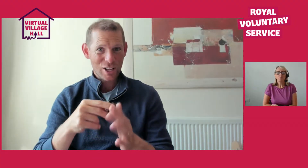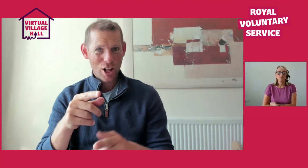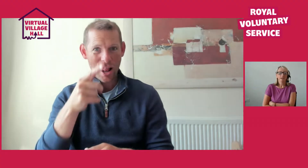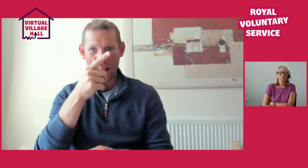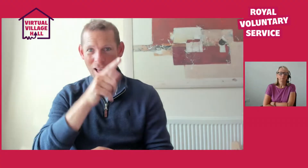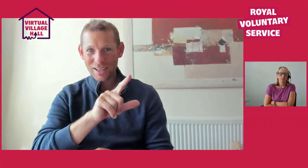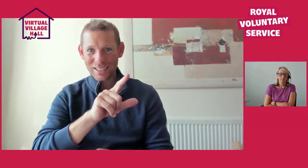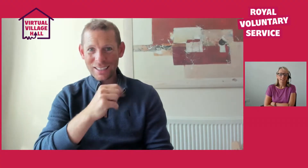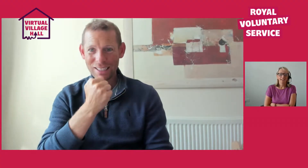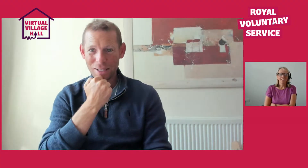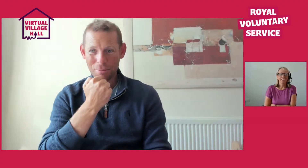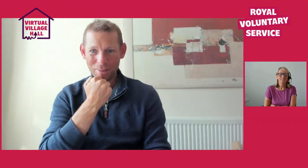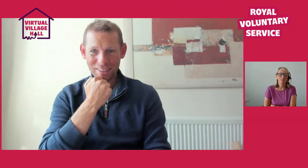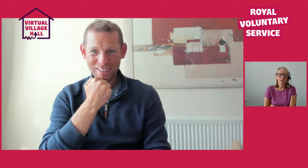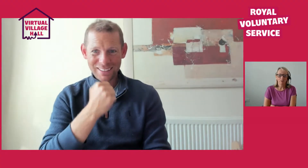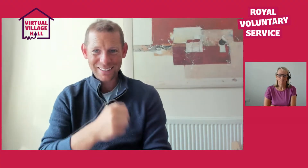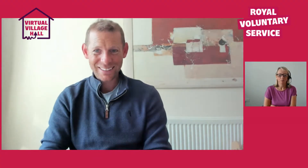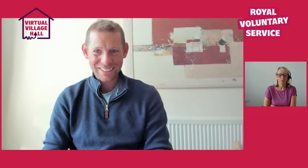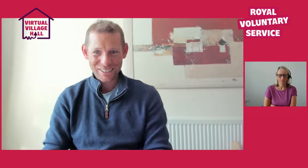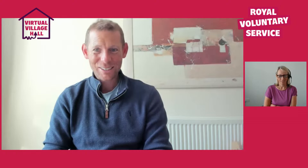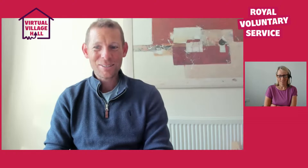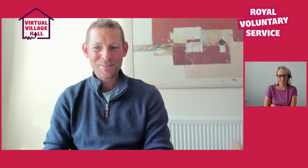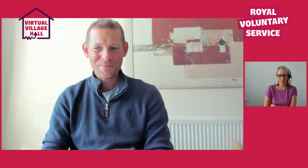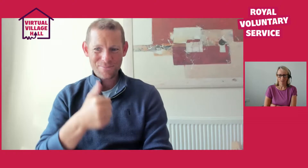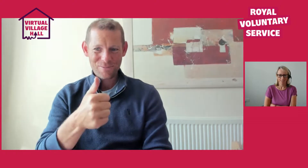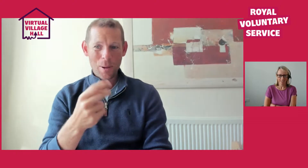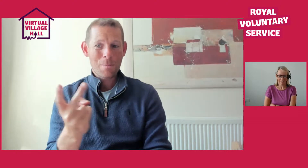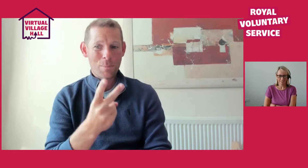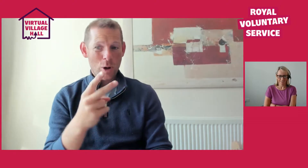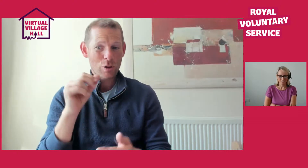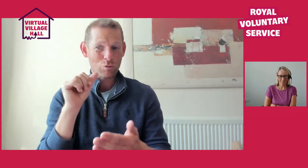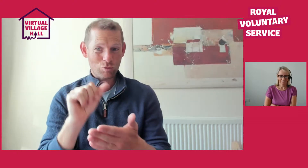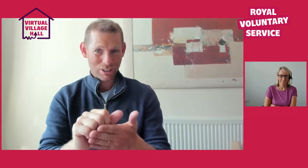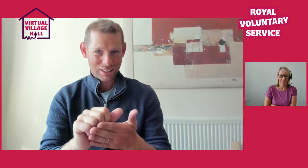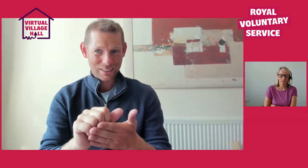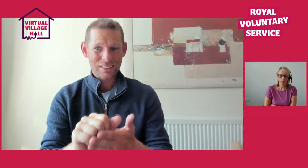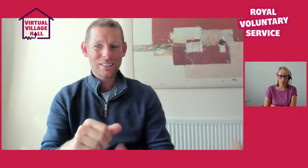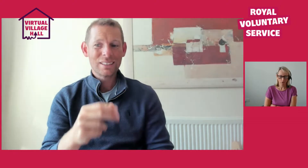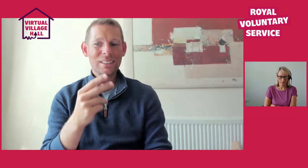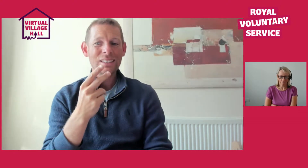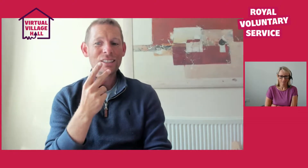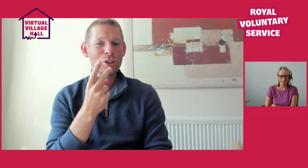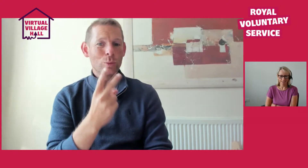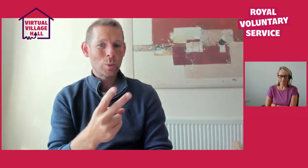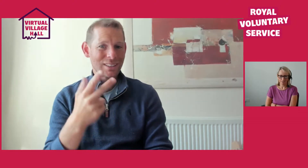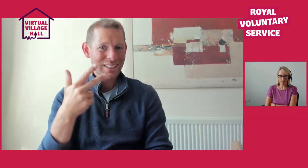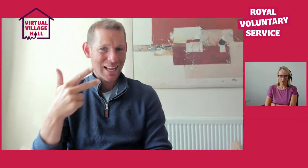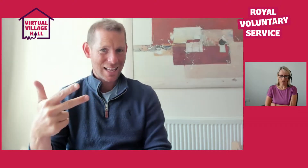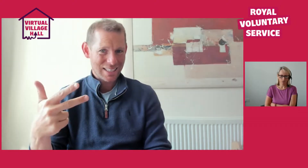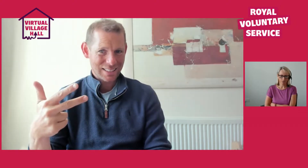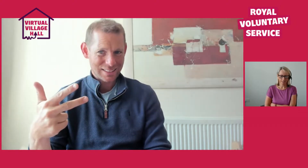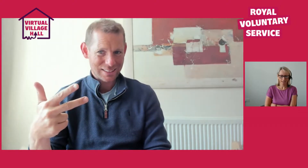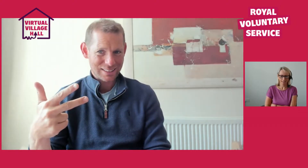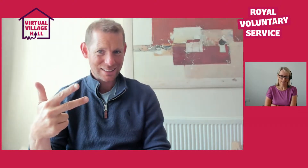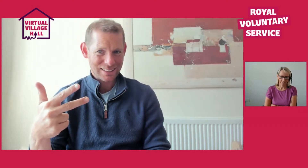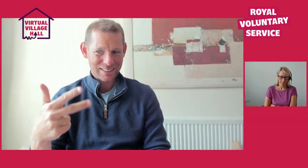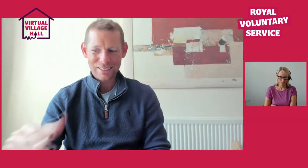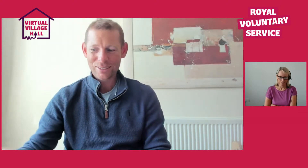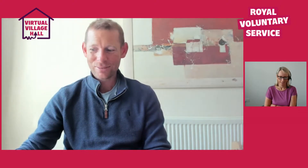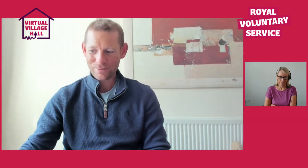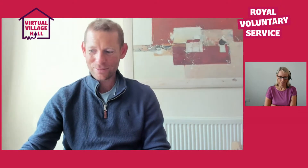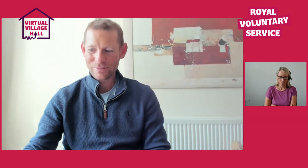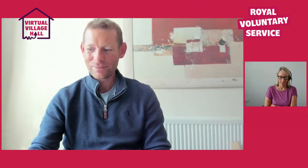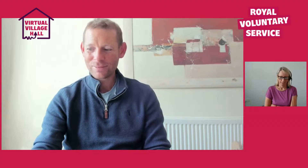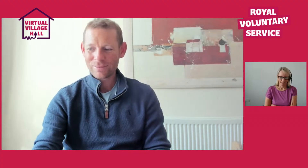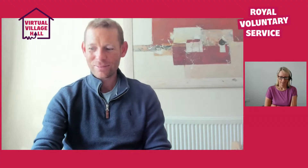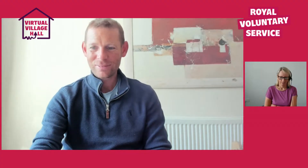Oh, number 7 was Kellyanne's lucky number, 28. You both got that right, so that was 28.